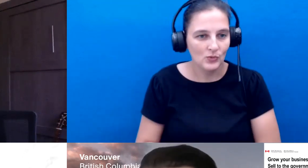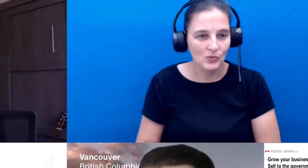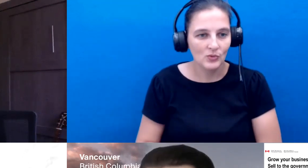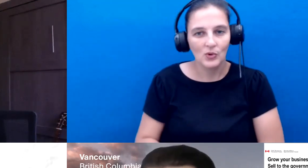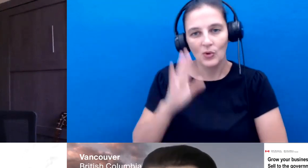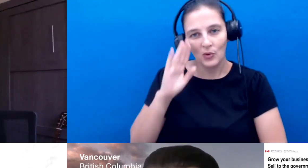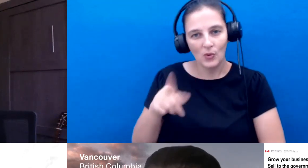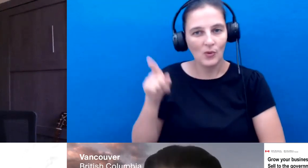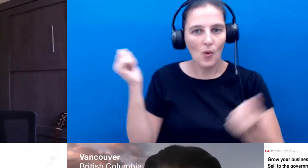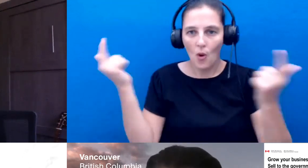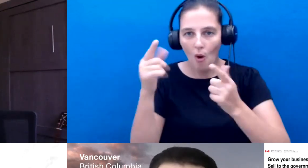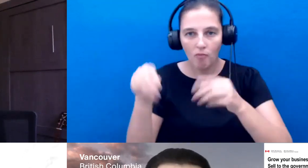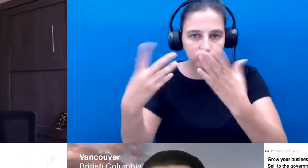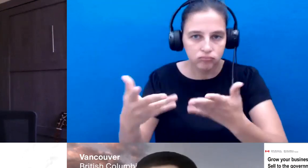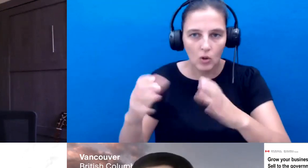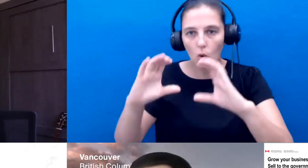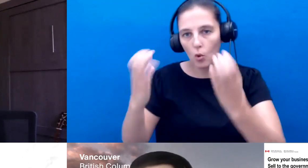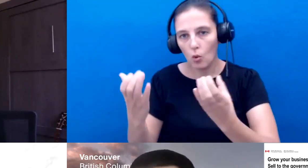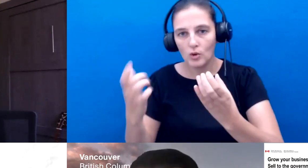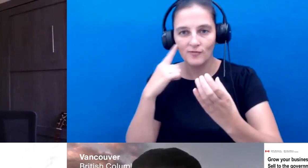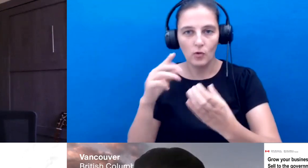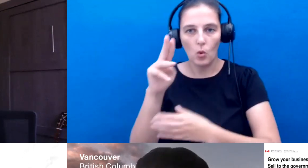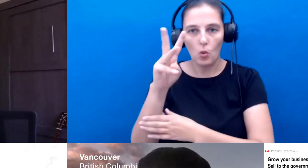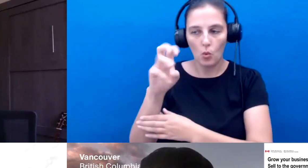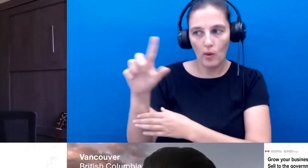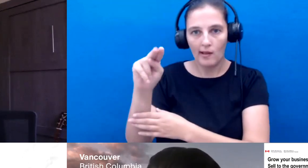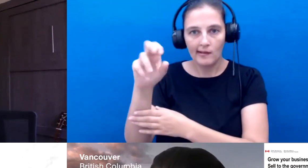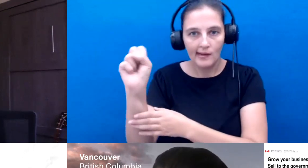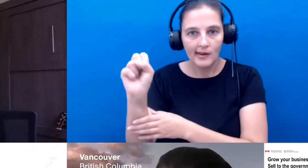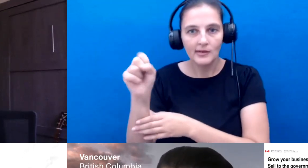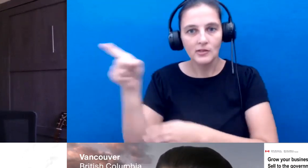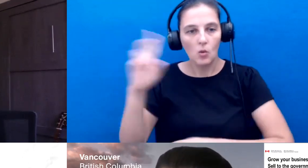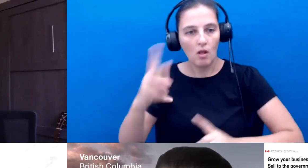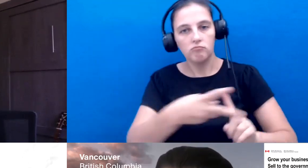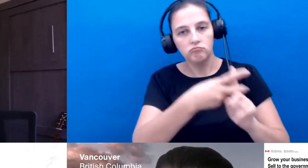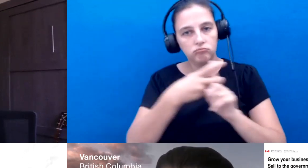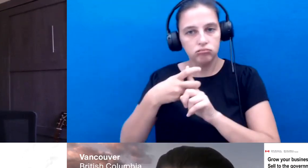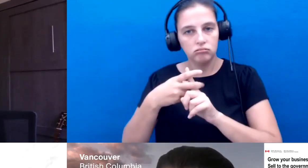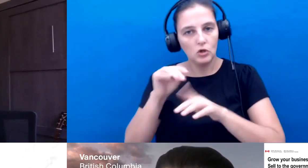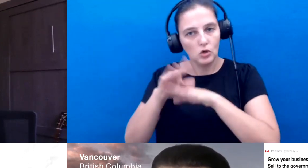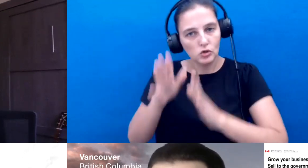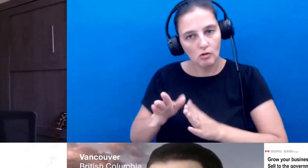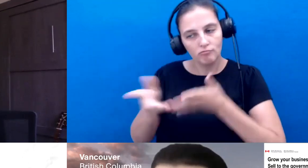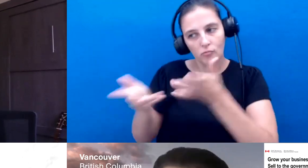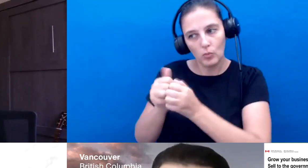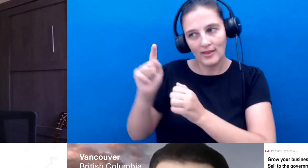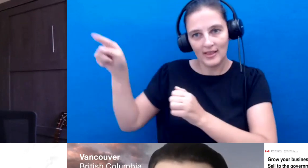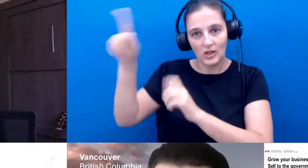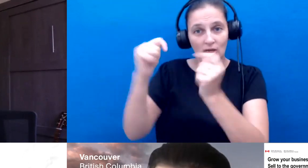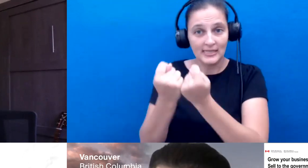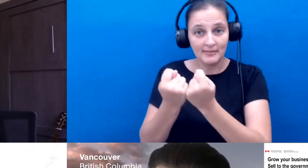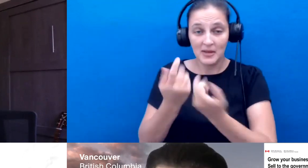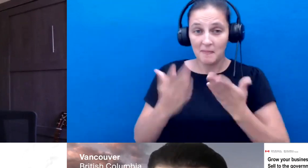can take, or bring in consultants to be able to work with specific teams or things like that. So it might not